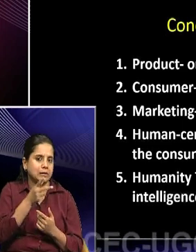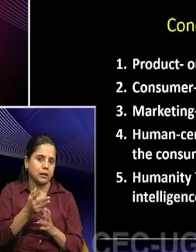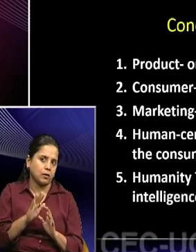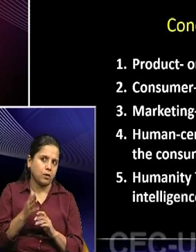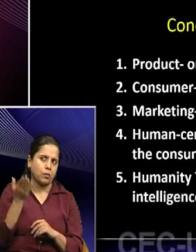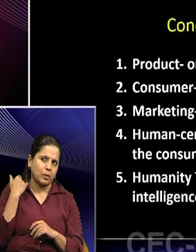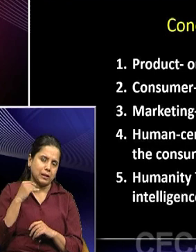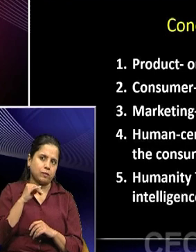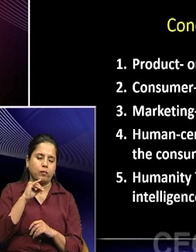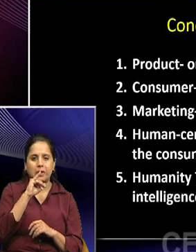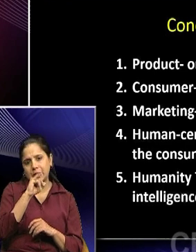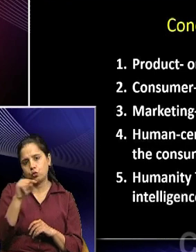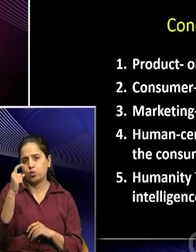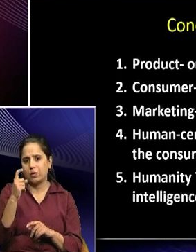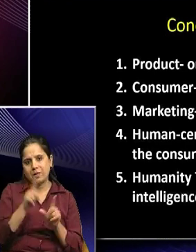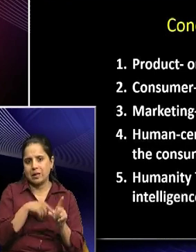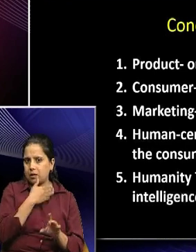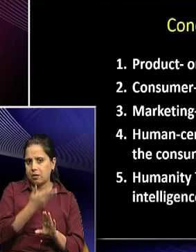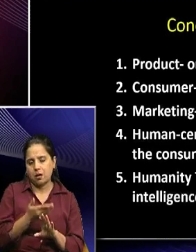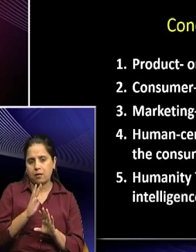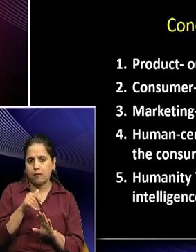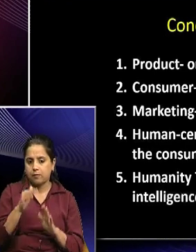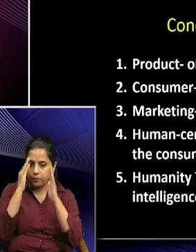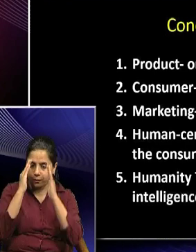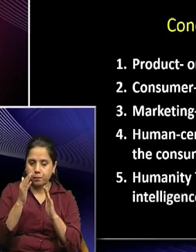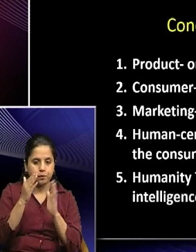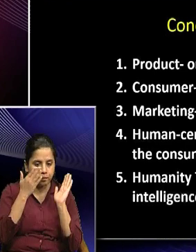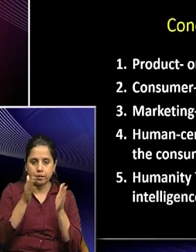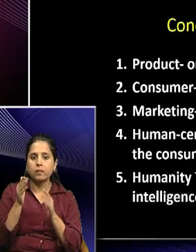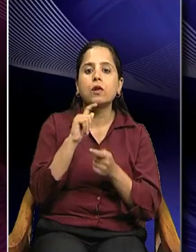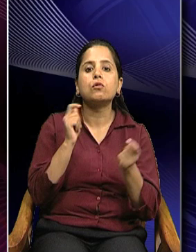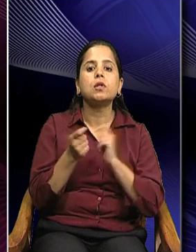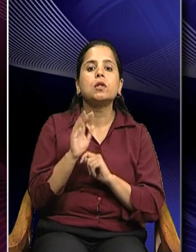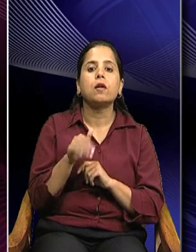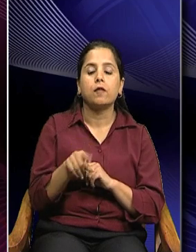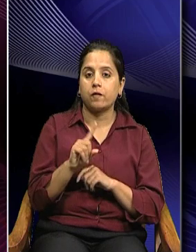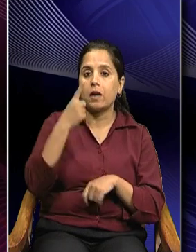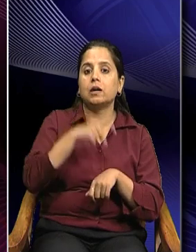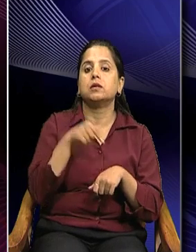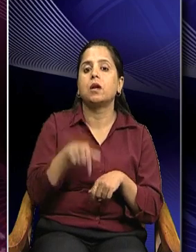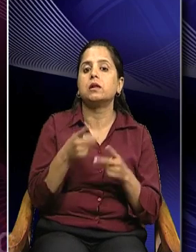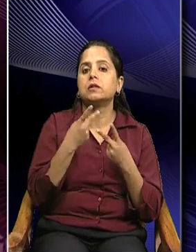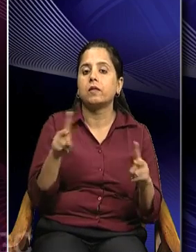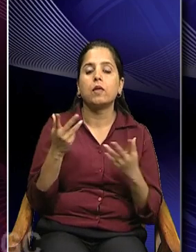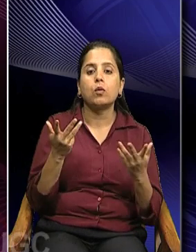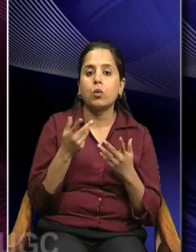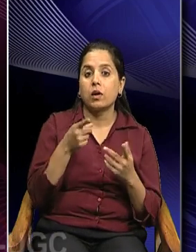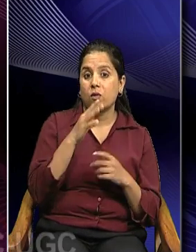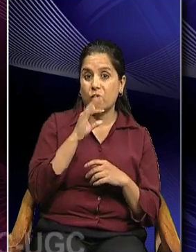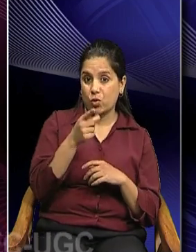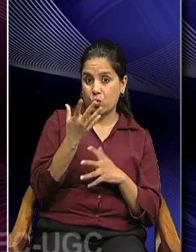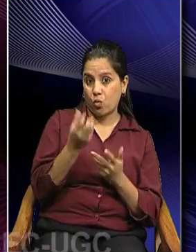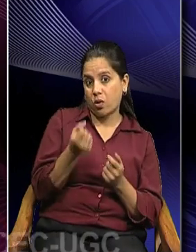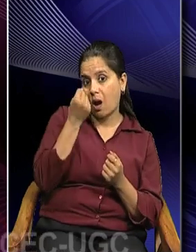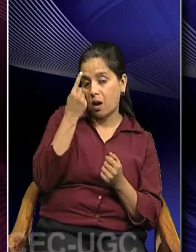last 60-70 years. So the concentration has changed. This is the first key differentiator if you really wish to